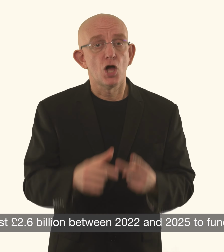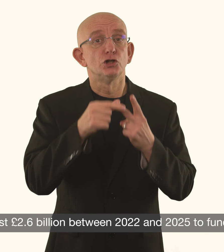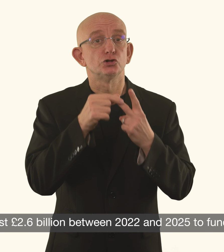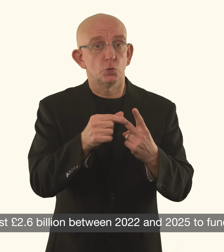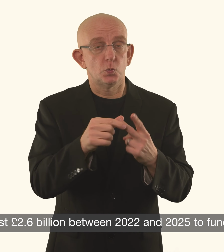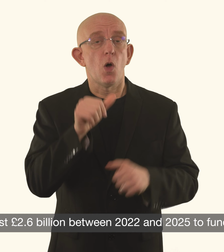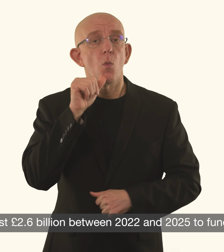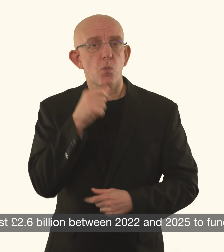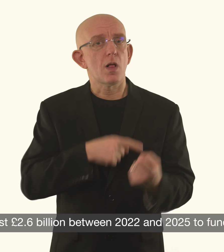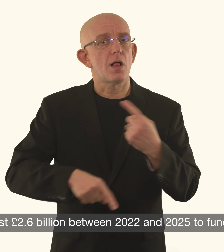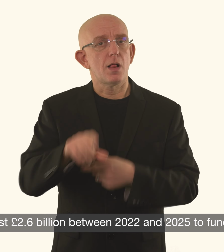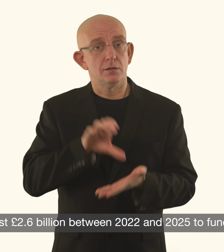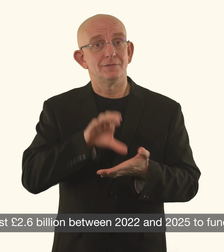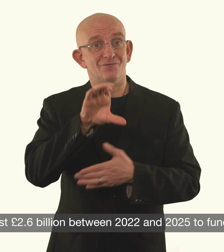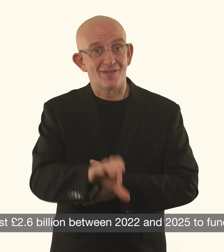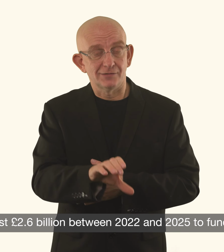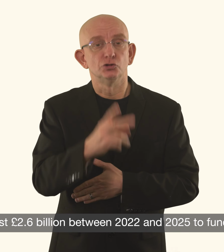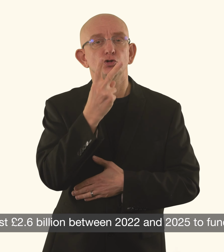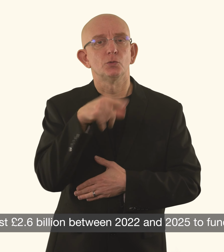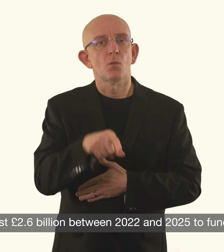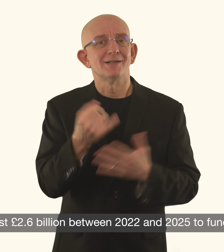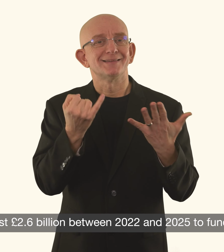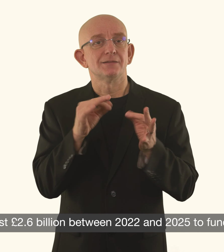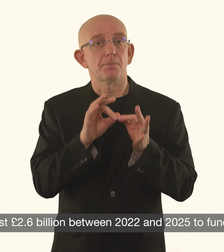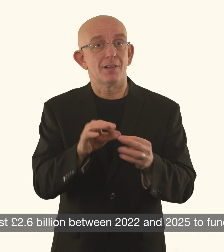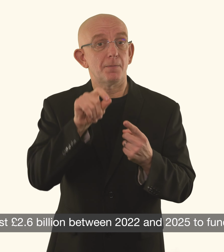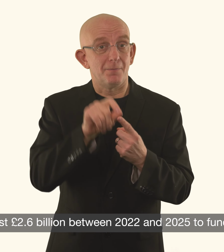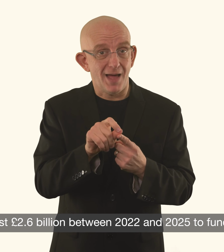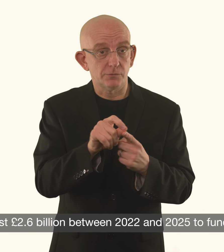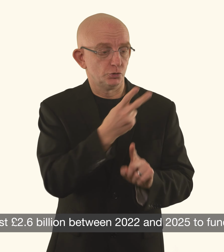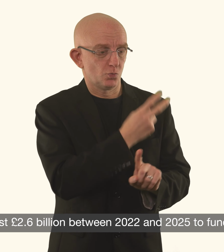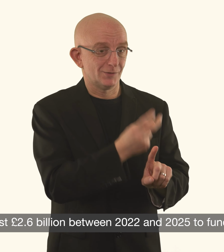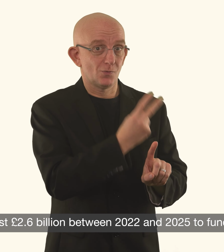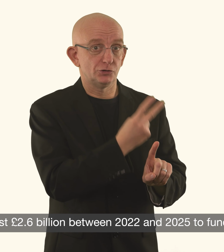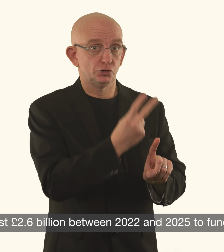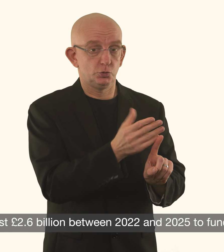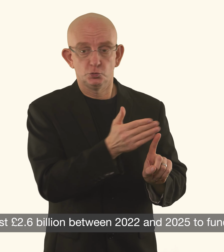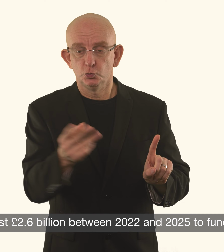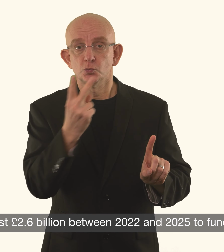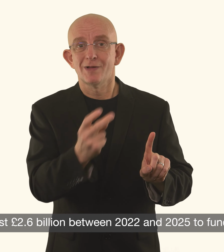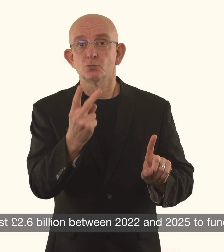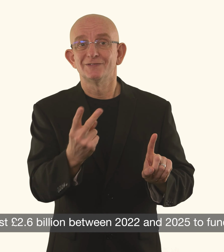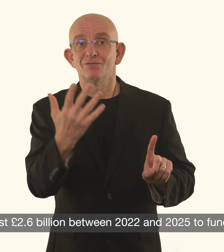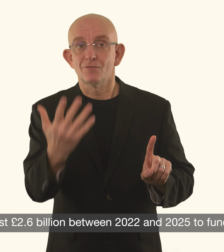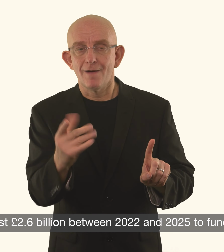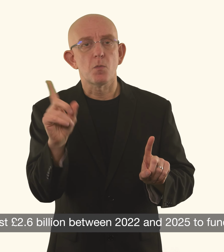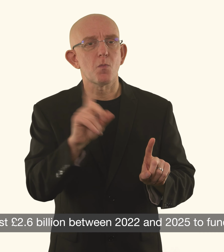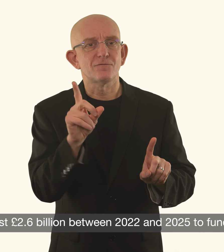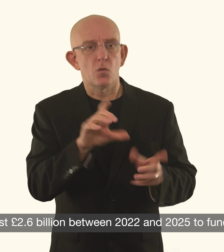2. We will invest £2.6 billion between 2022 and 2025 to